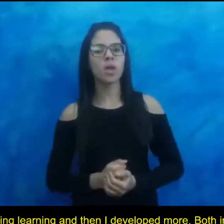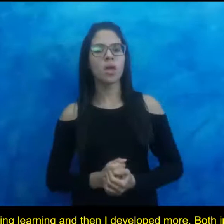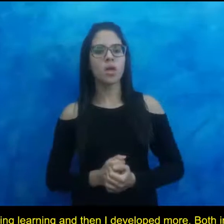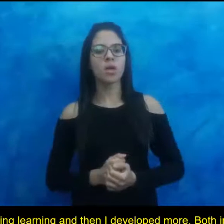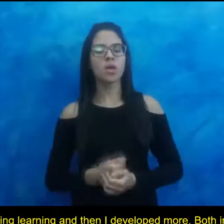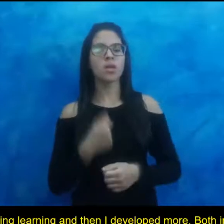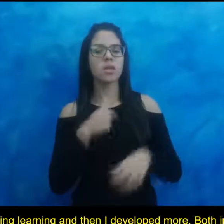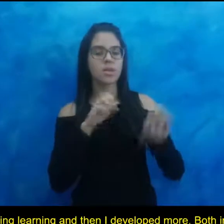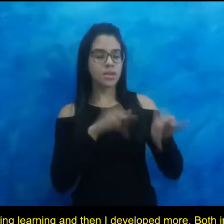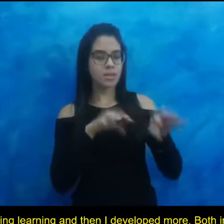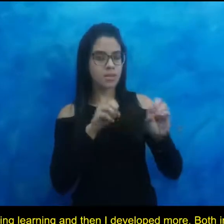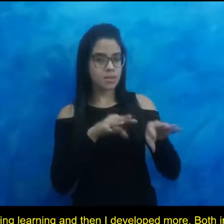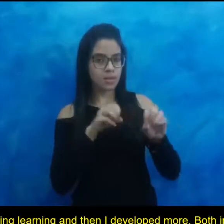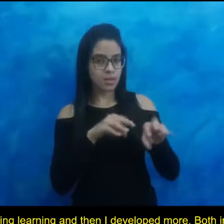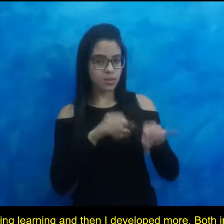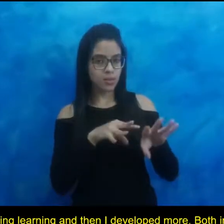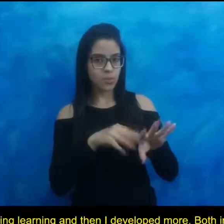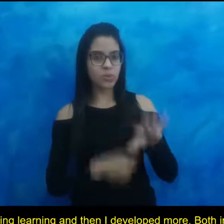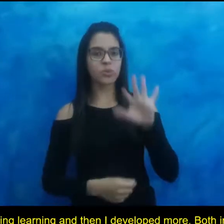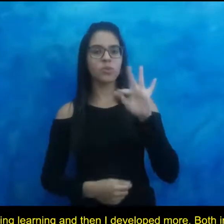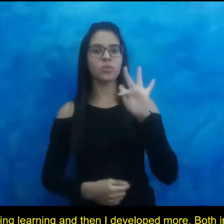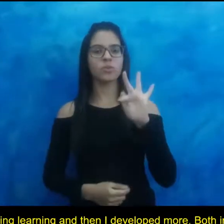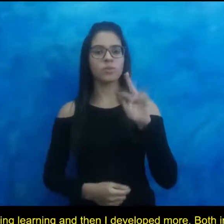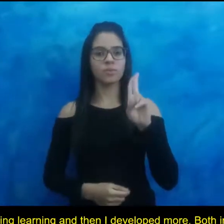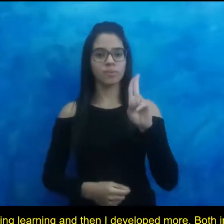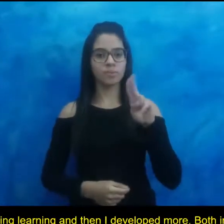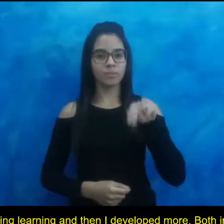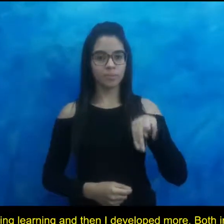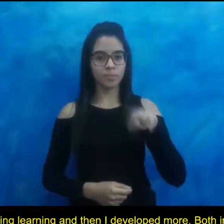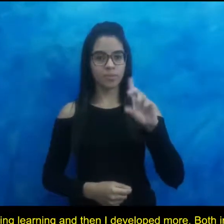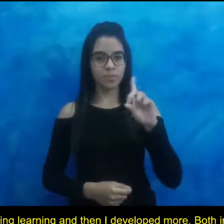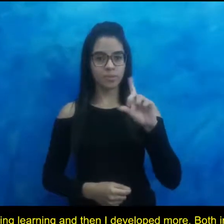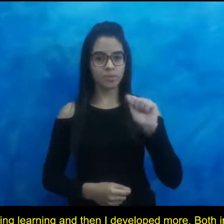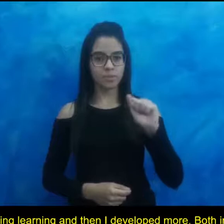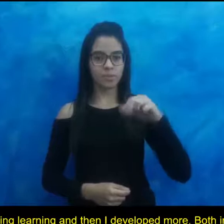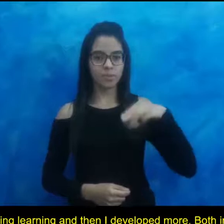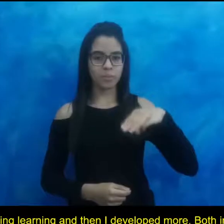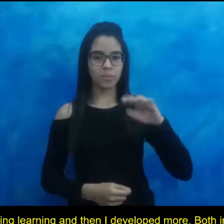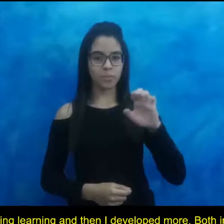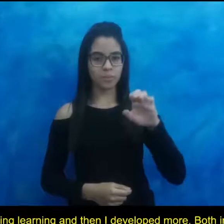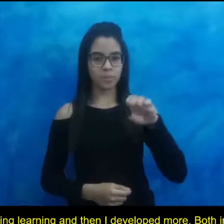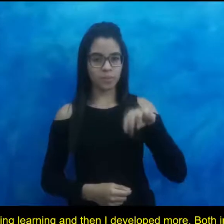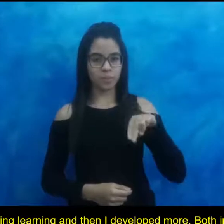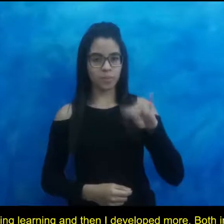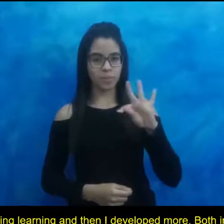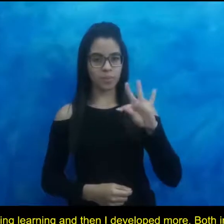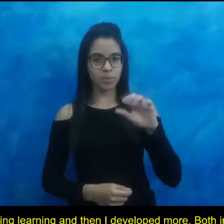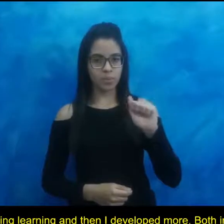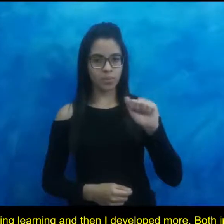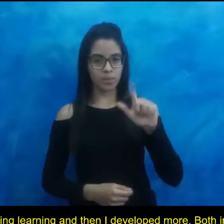chalking that was weak. Other times the writing was too small. I couldn't